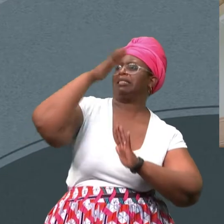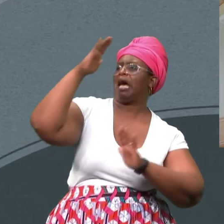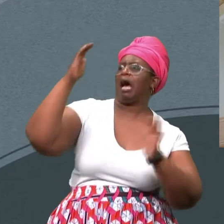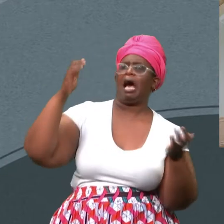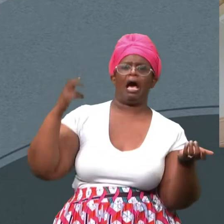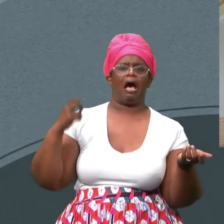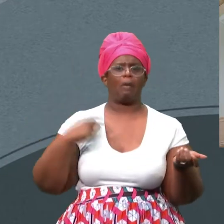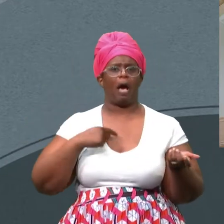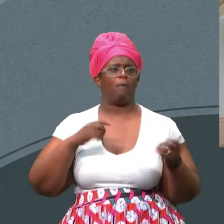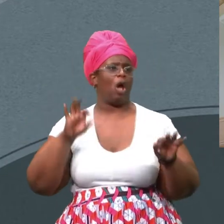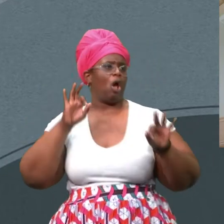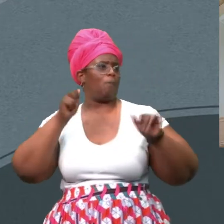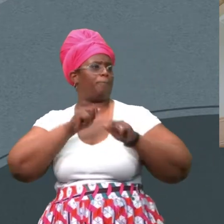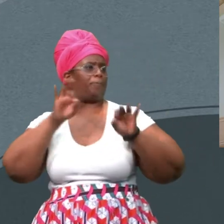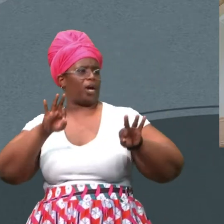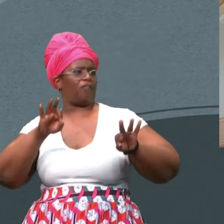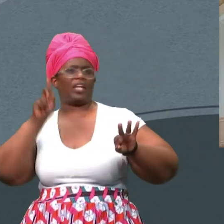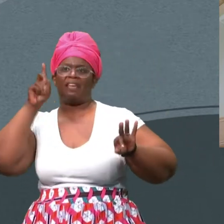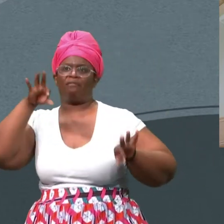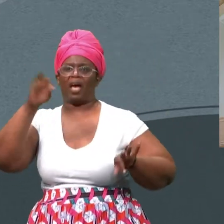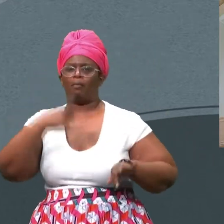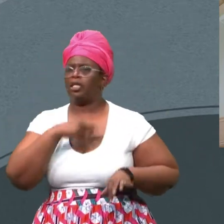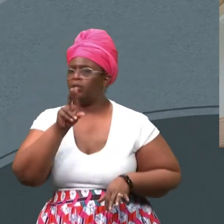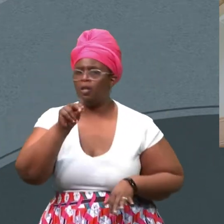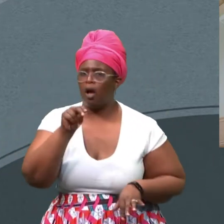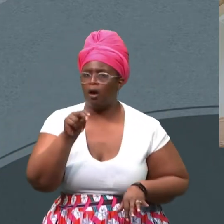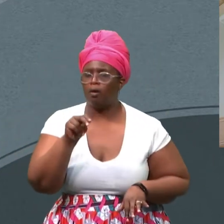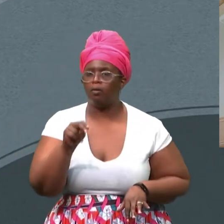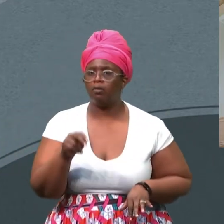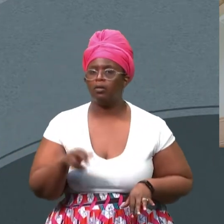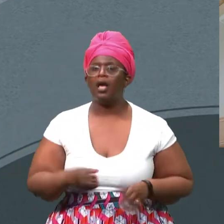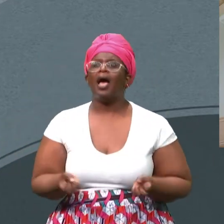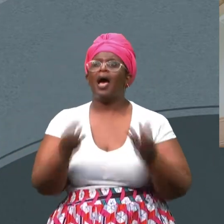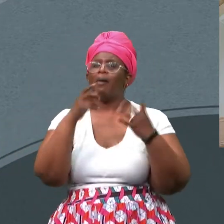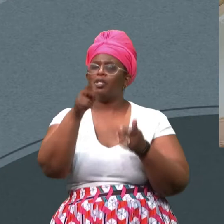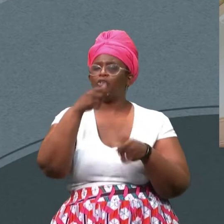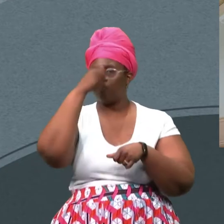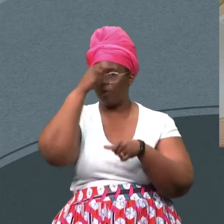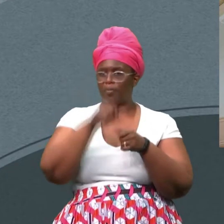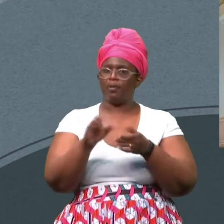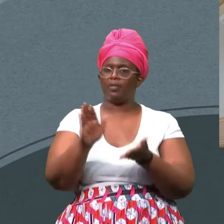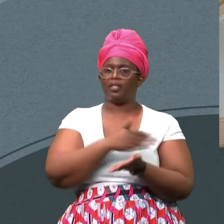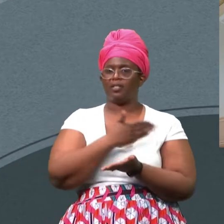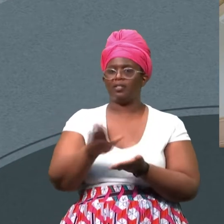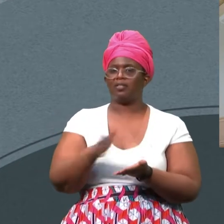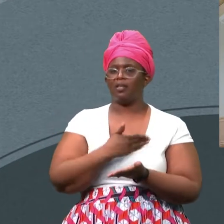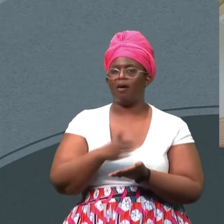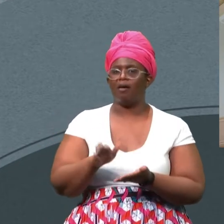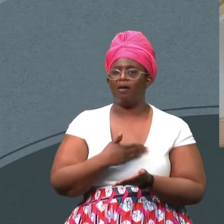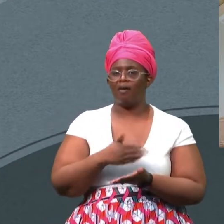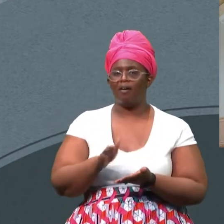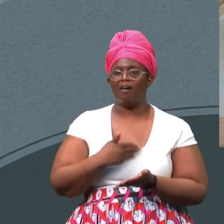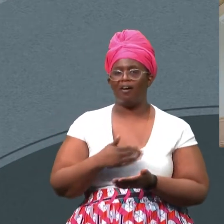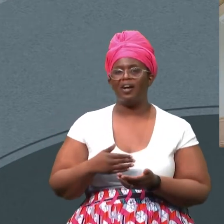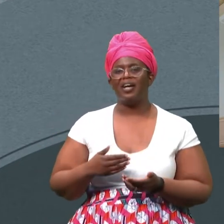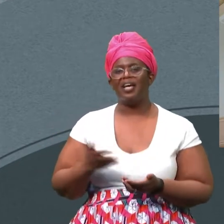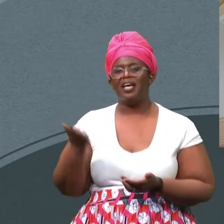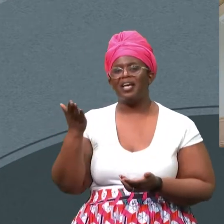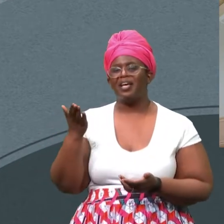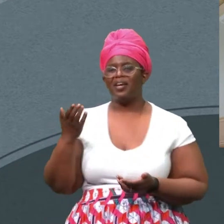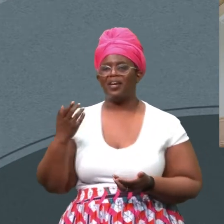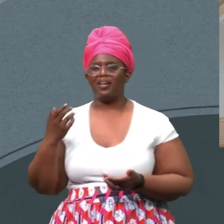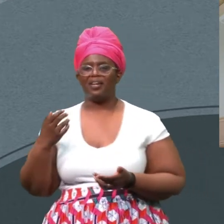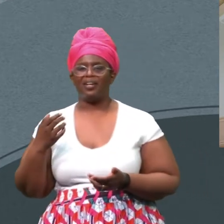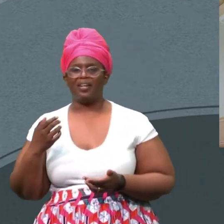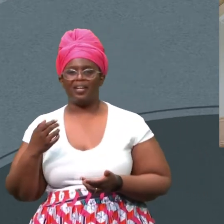Lord has brought us from a mighty, mighty long way. How many of y'all remember that little song I brought to Rocky Mount? And we used to sing it at Triumph Baptist Church.